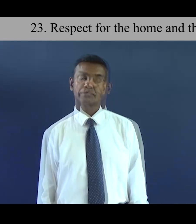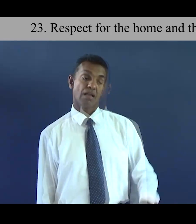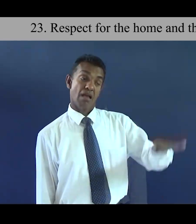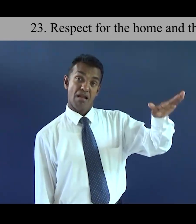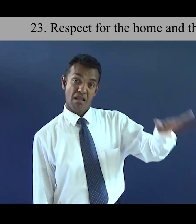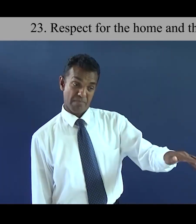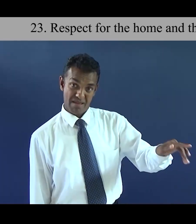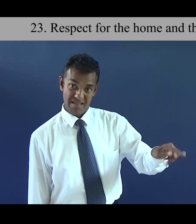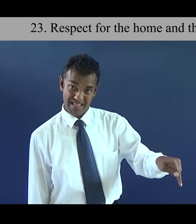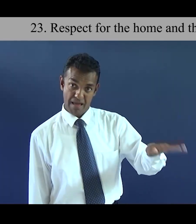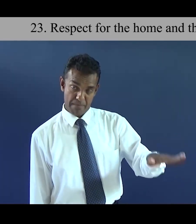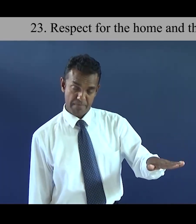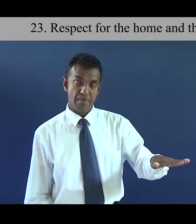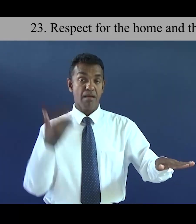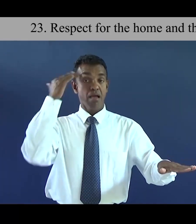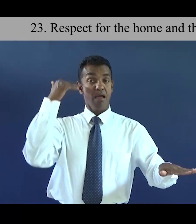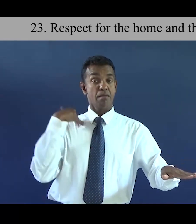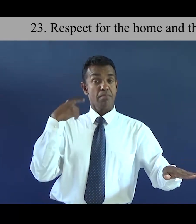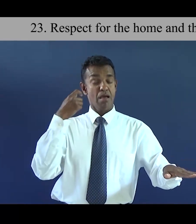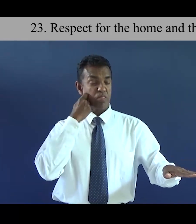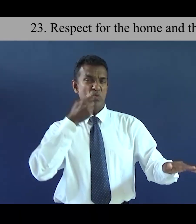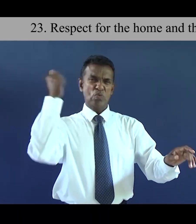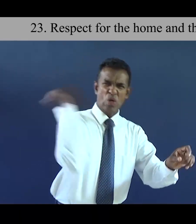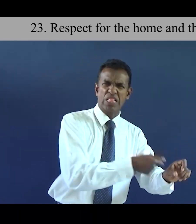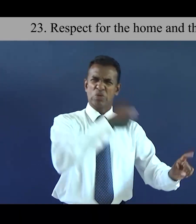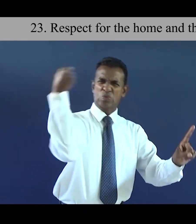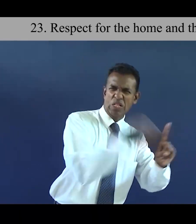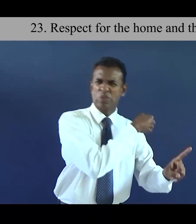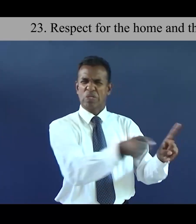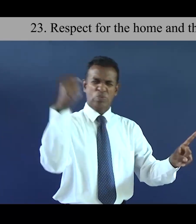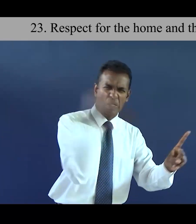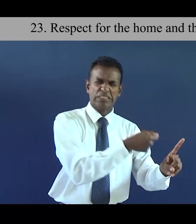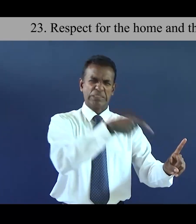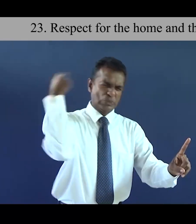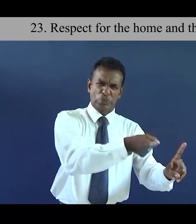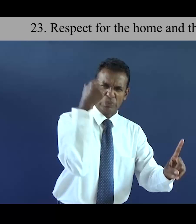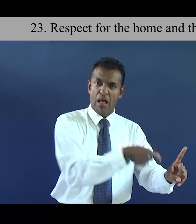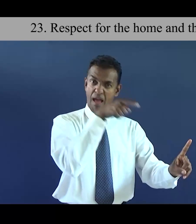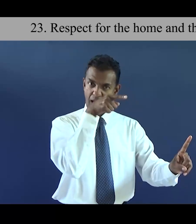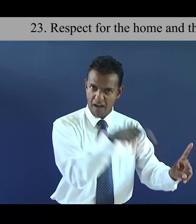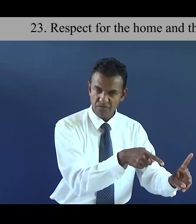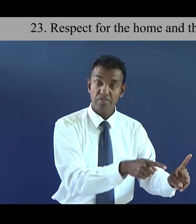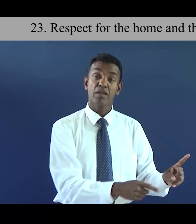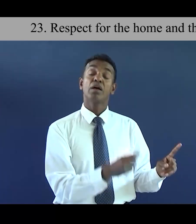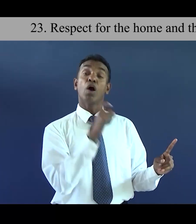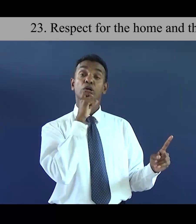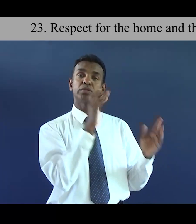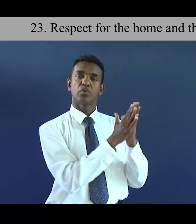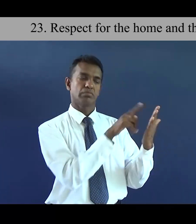Countries will make sure children are not taken away from their parents if